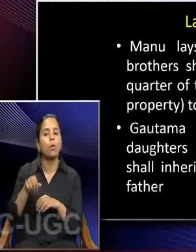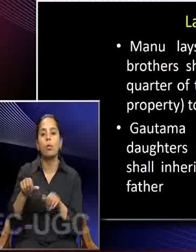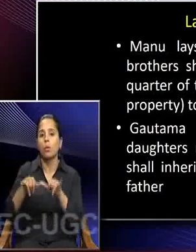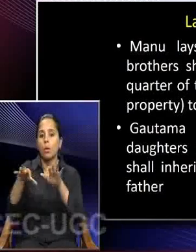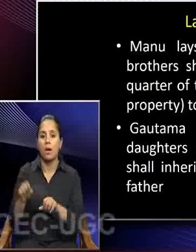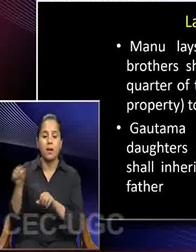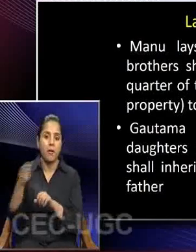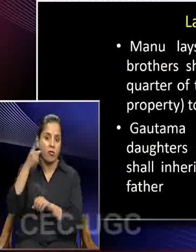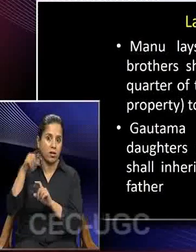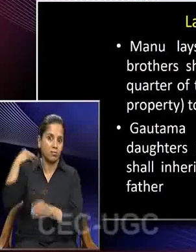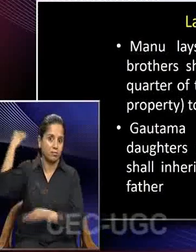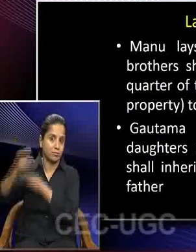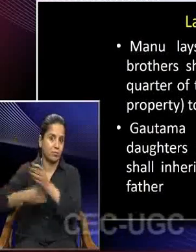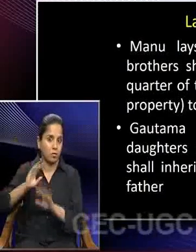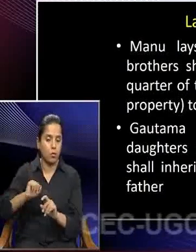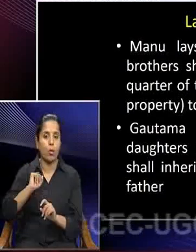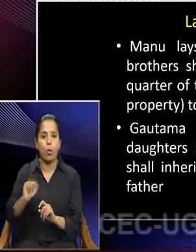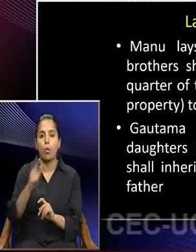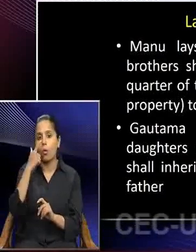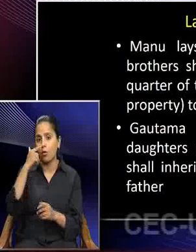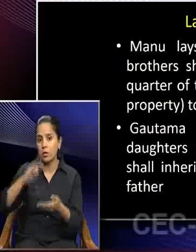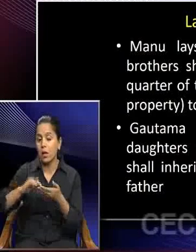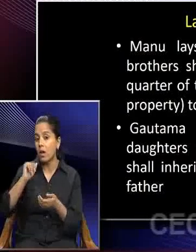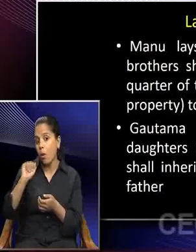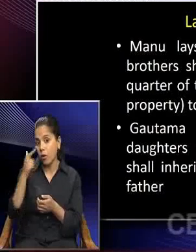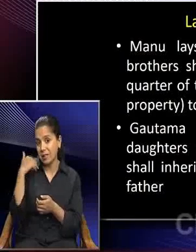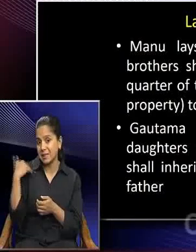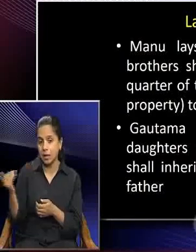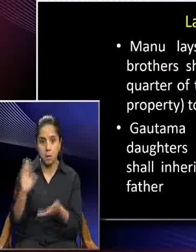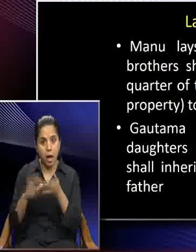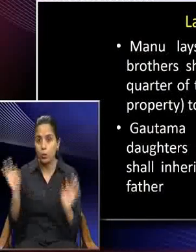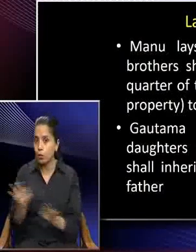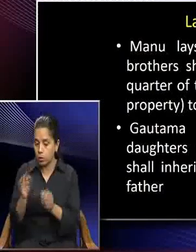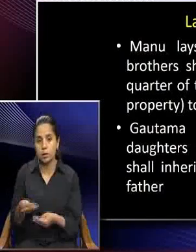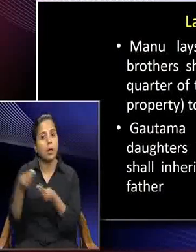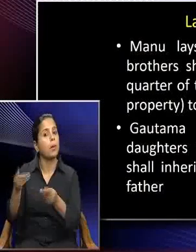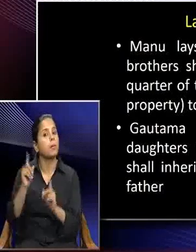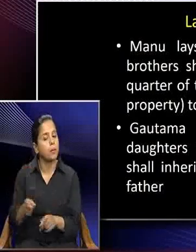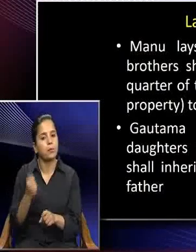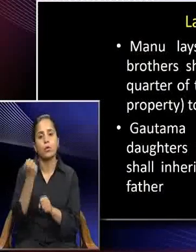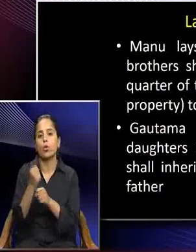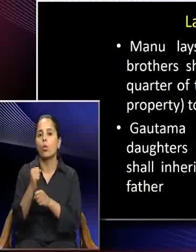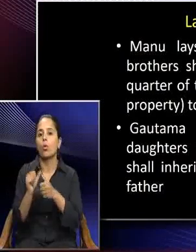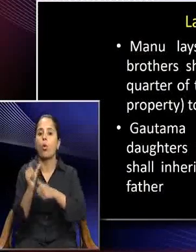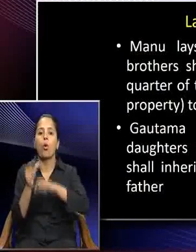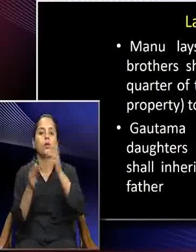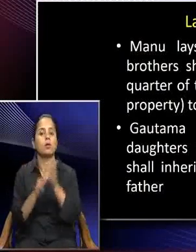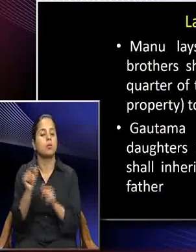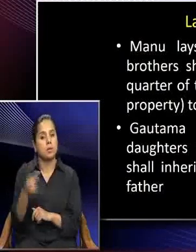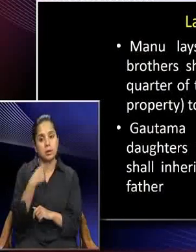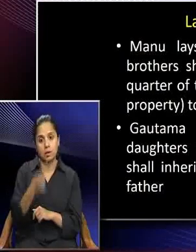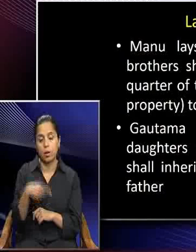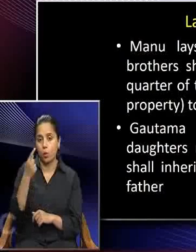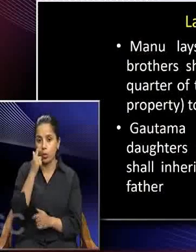parental property to an unmarried sister. Gautama claimed that unmarried